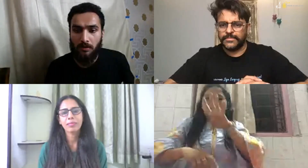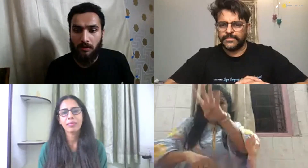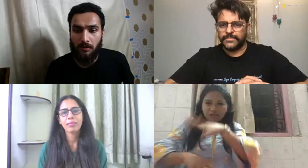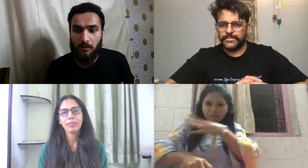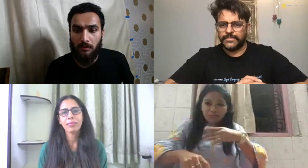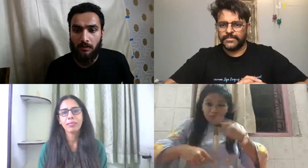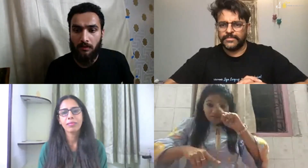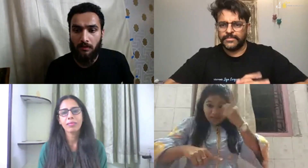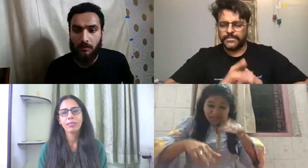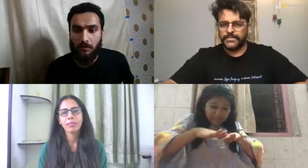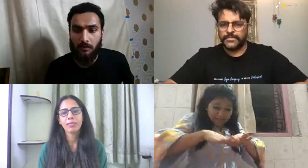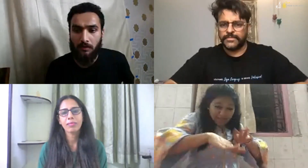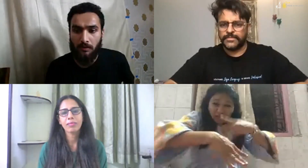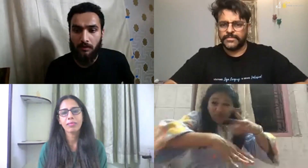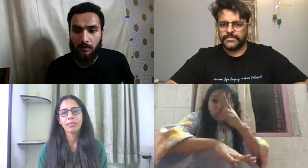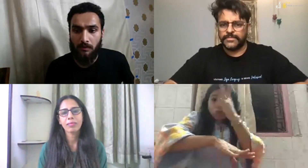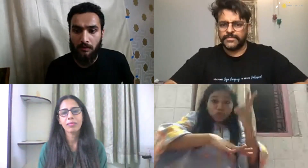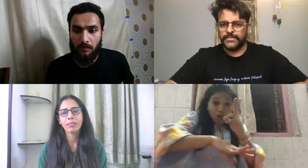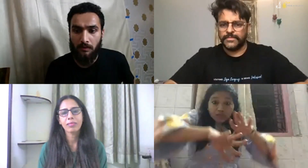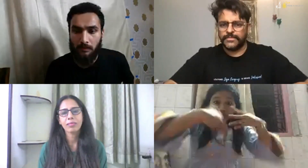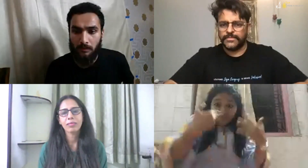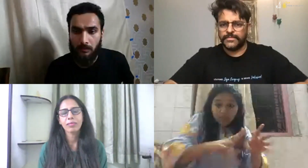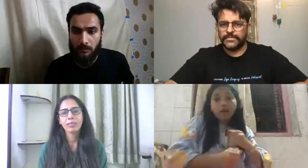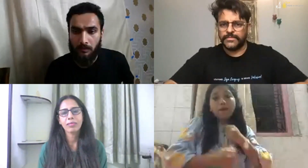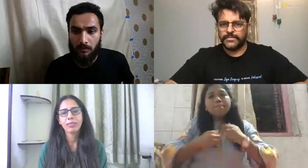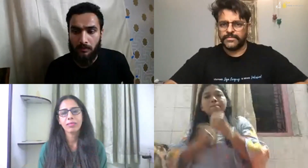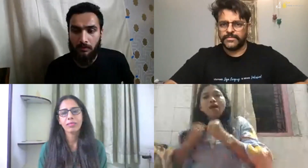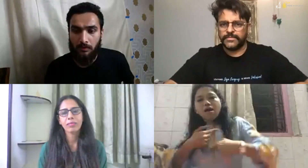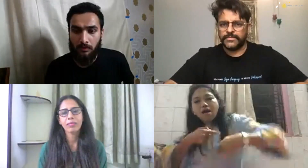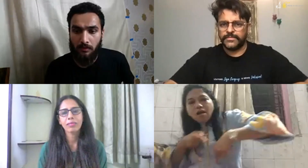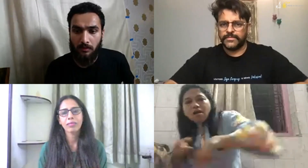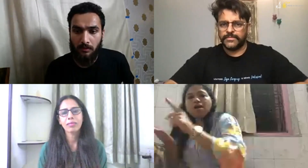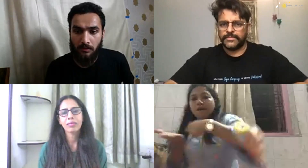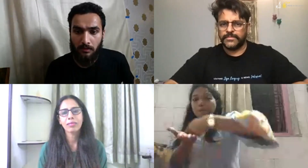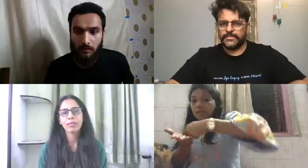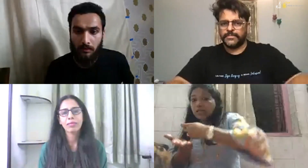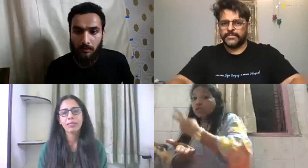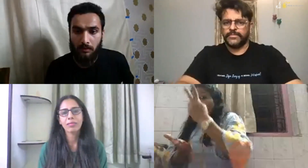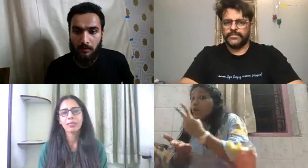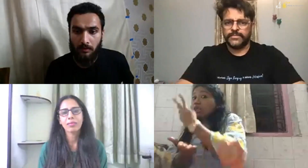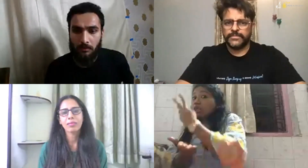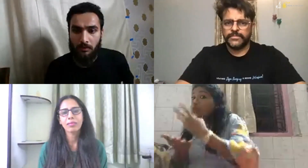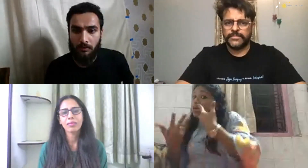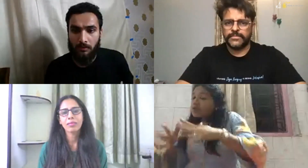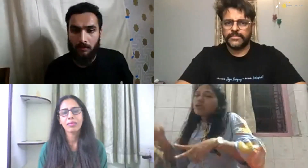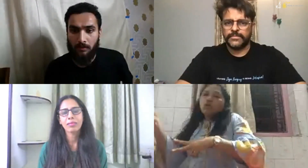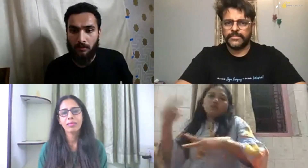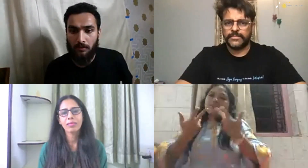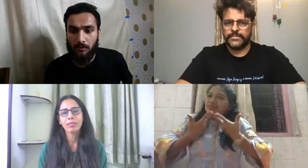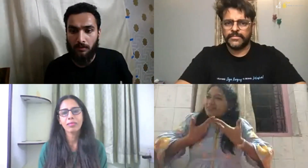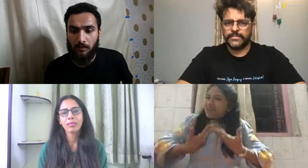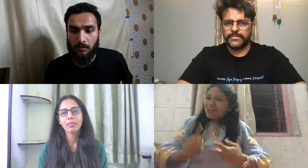I thought that I have to manage my own time. So first thing, I will give my 2 hours to my tailoring work, and after that